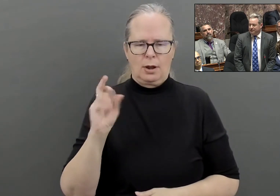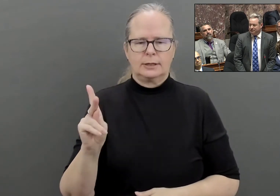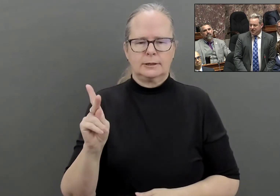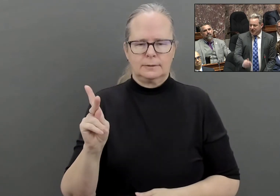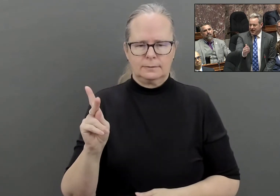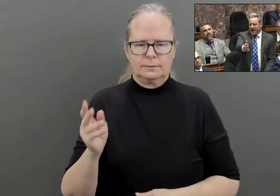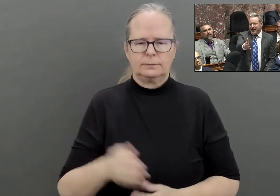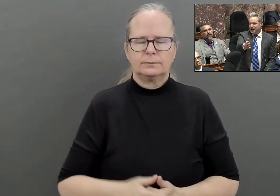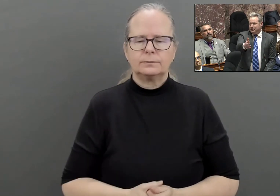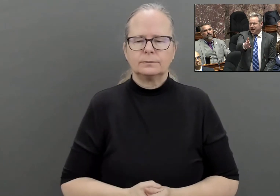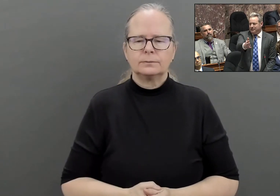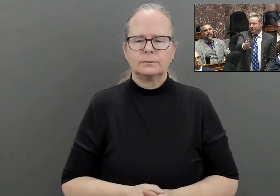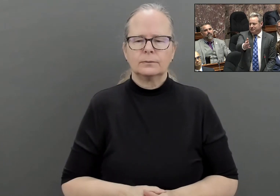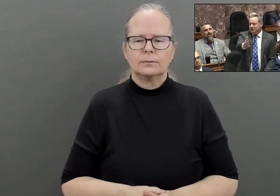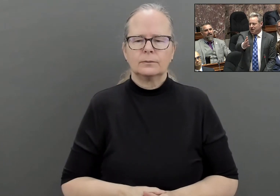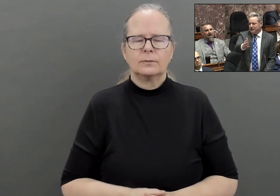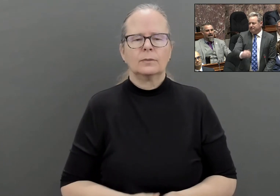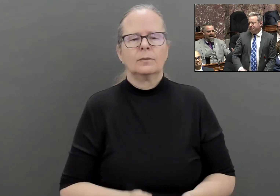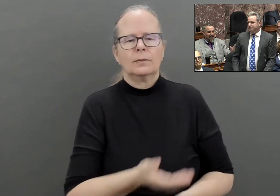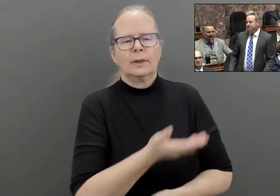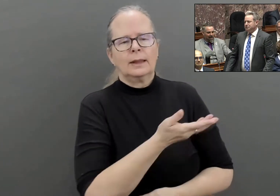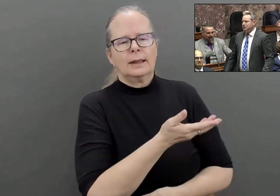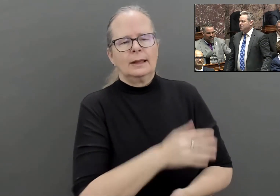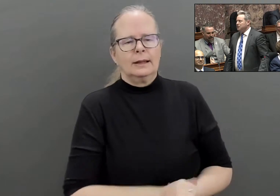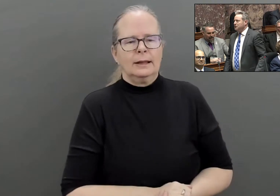delayed, it ain't NDP.